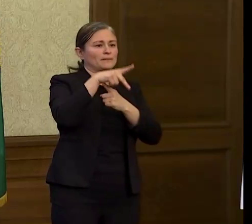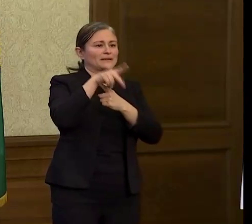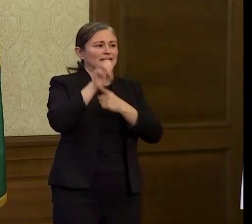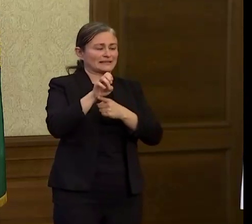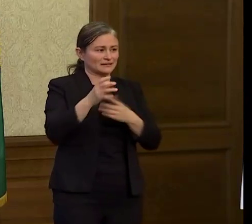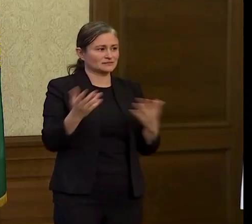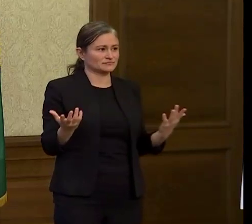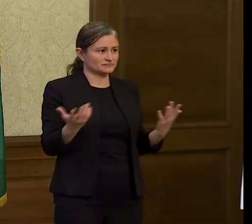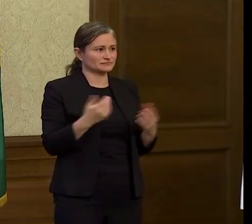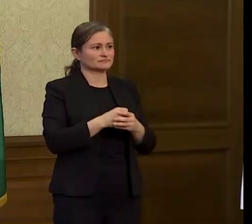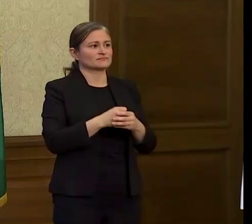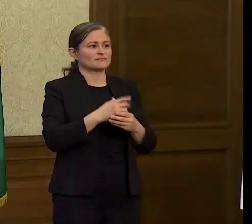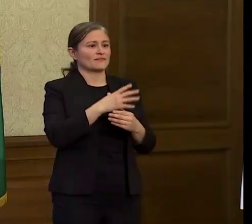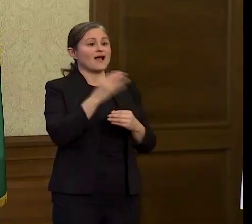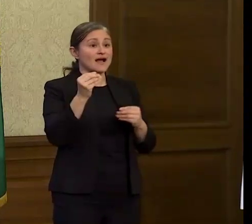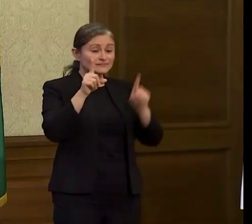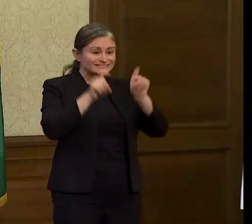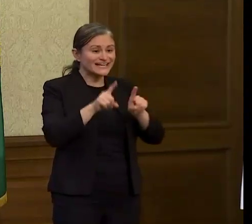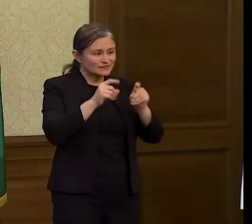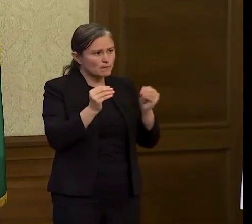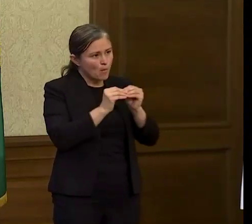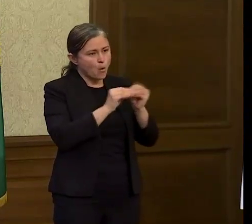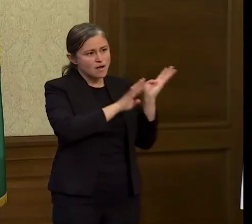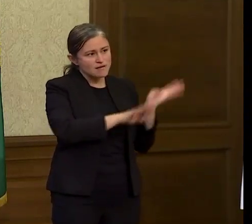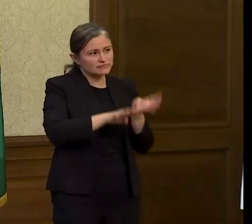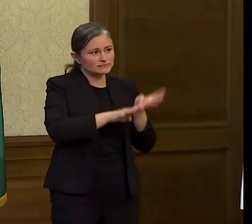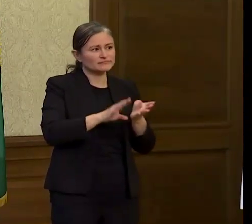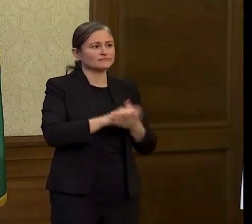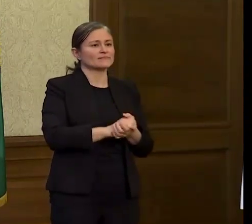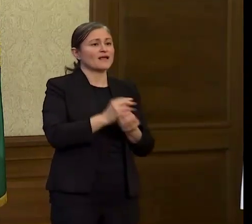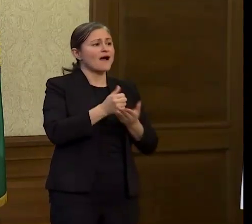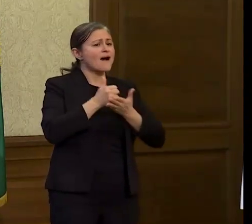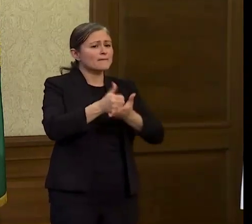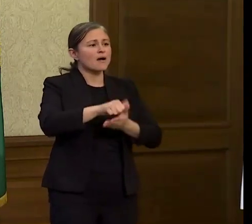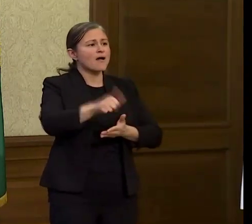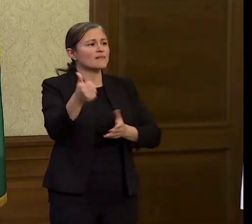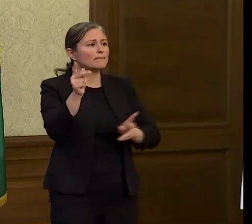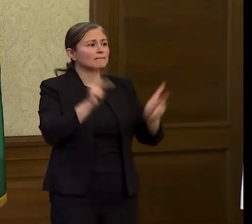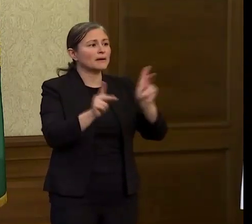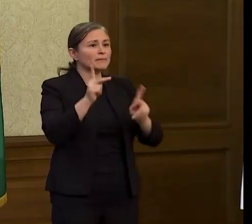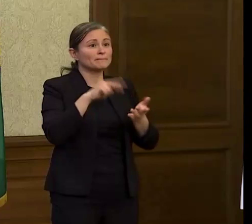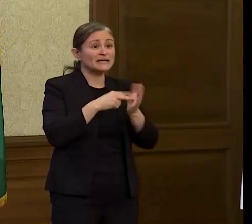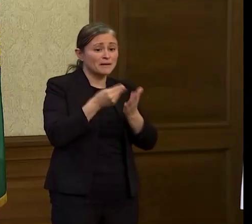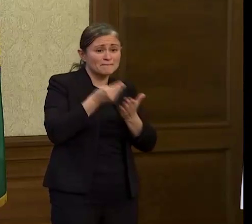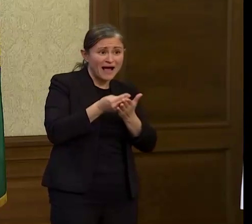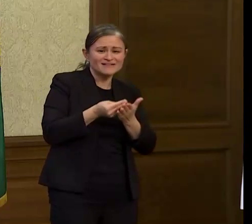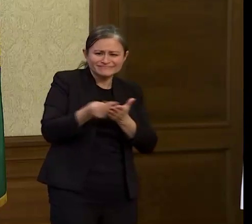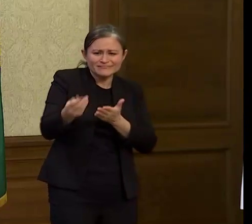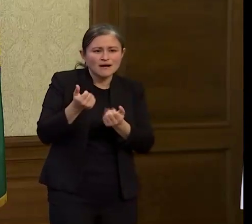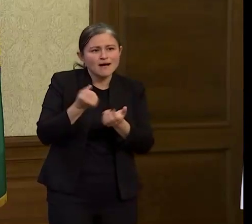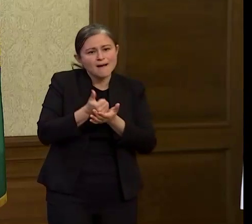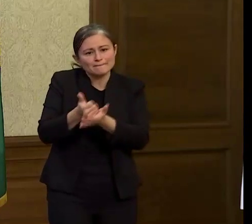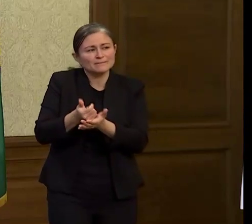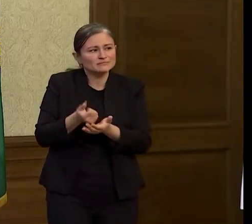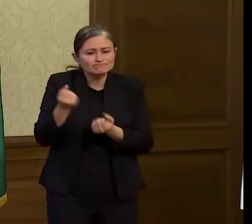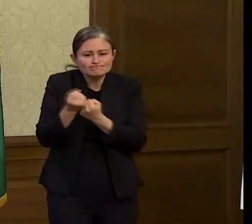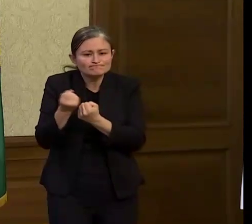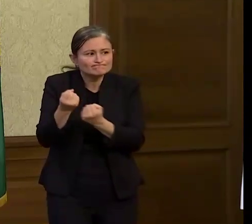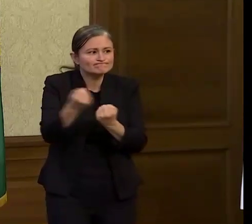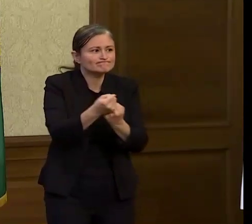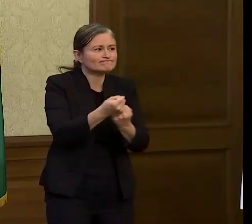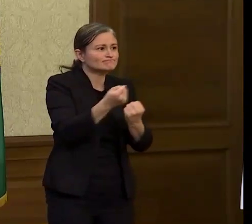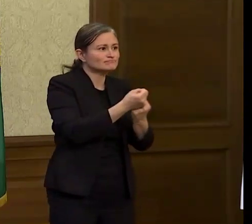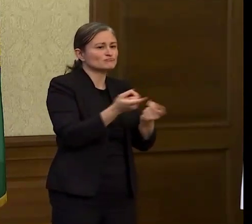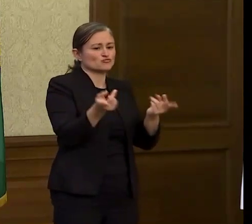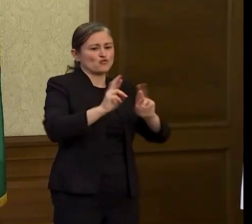testing capacity, and help people be in the lifeboat financially to get to that bright day when we can recover. And that's what we're committed to